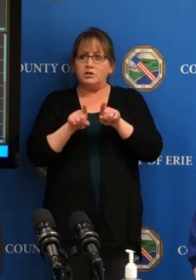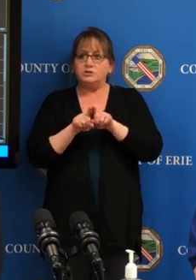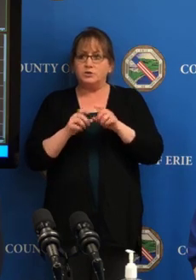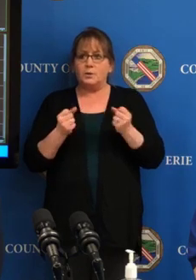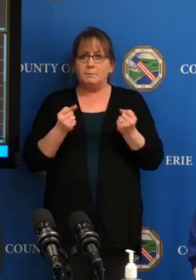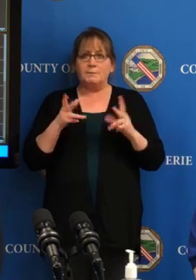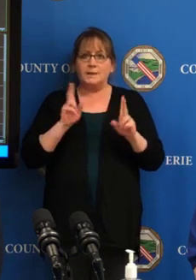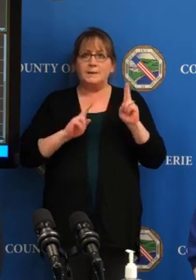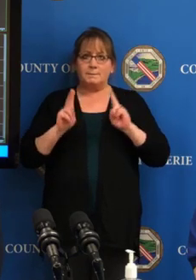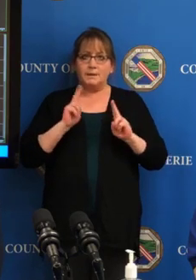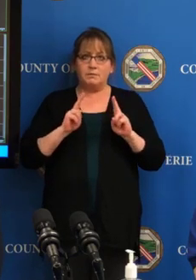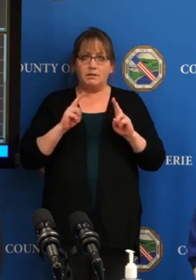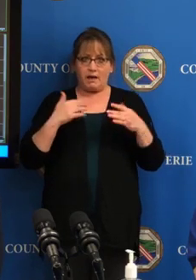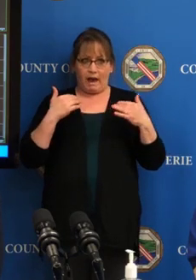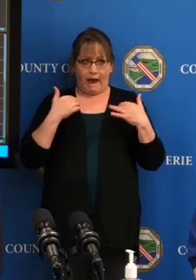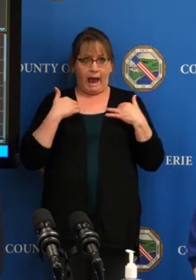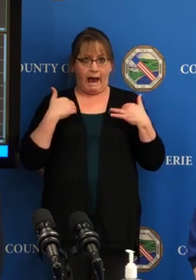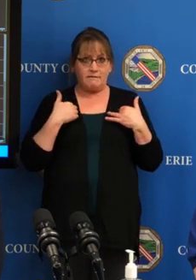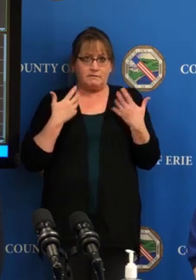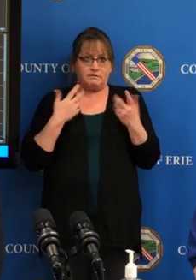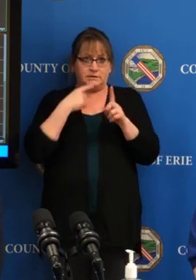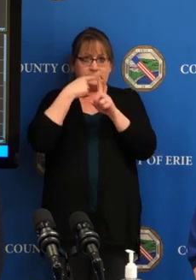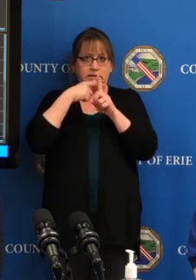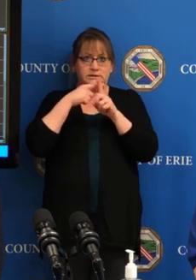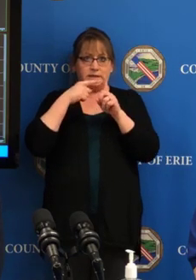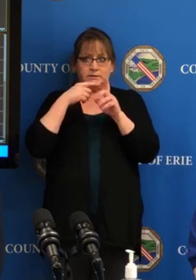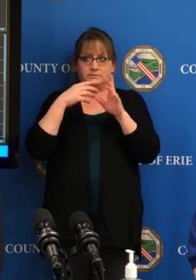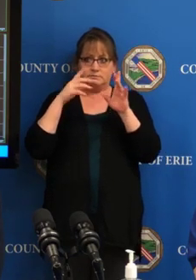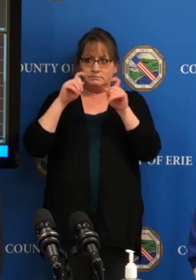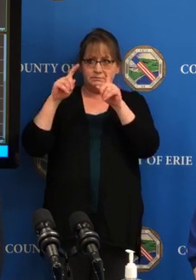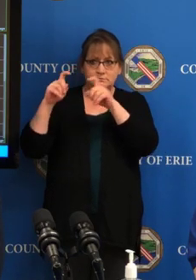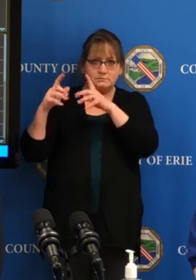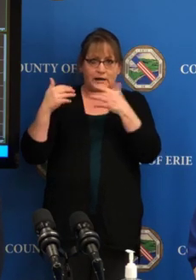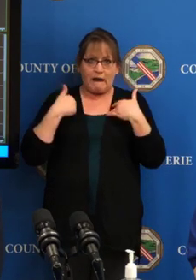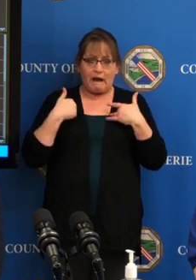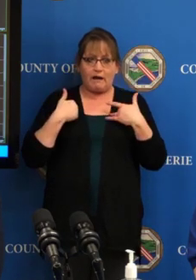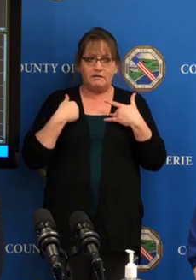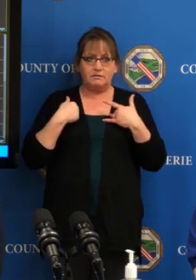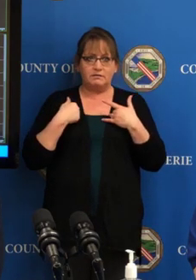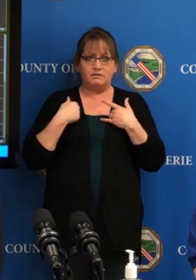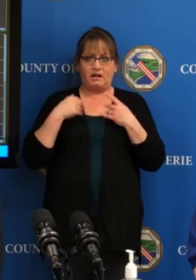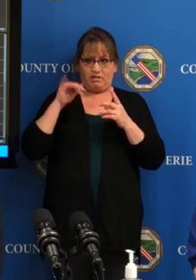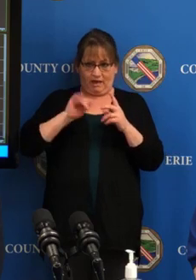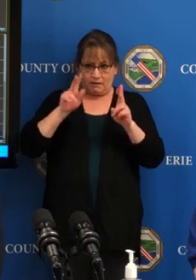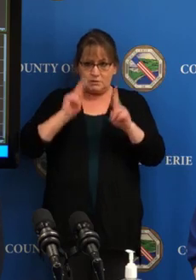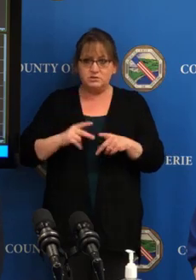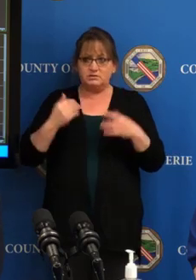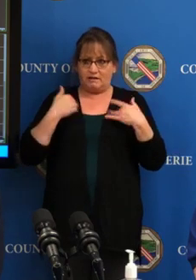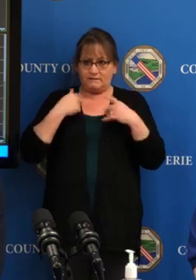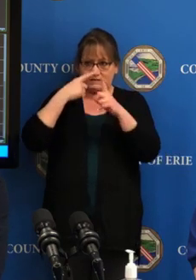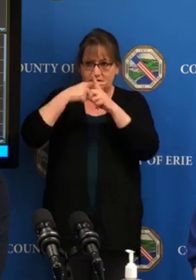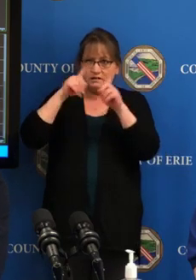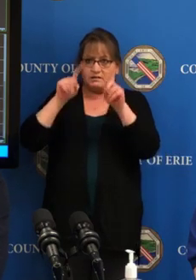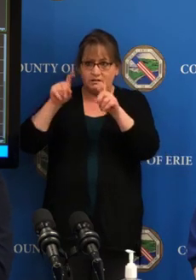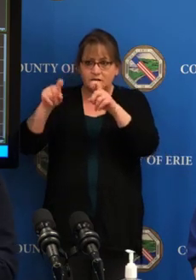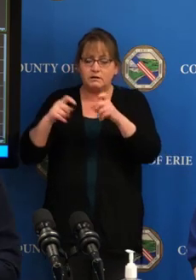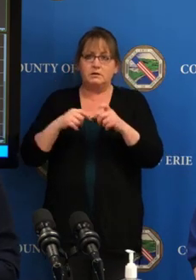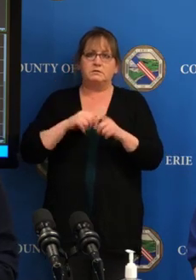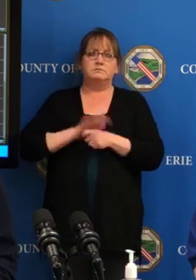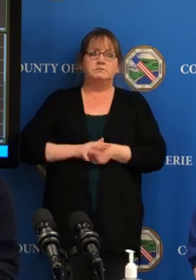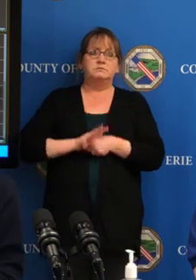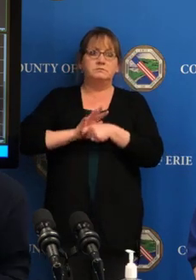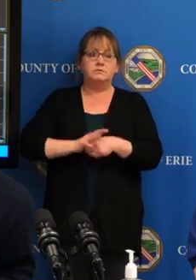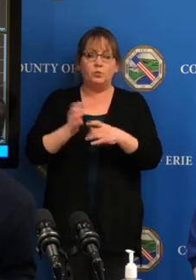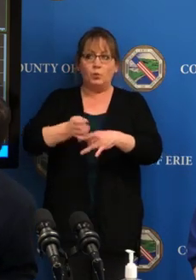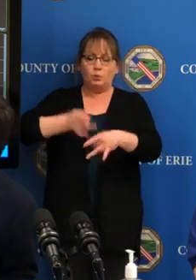of individuals who have it in our community. And we want people to understand that they are really stressed about what could happen. As we noted, the good thing